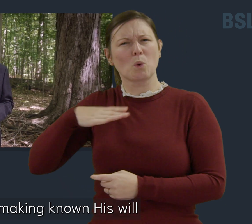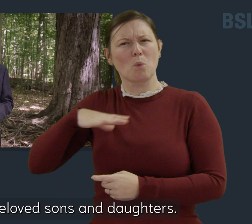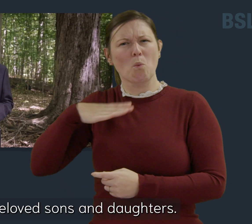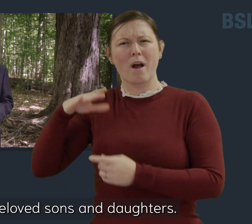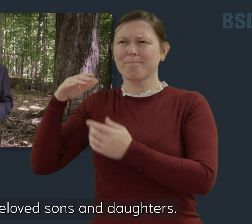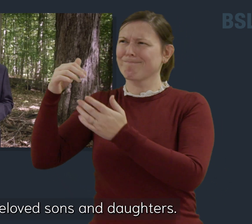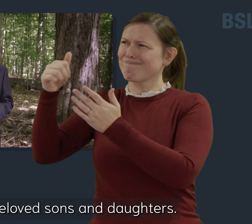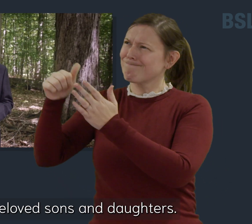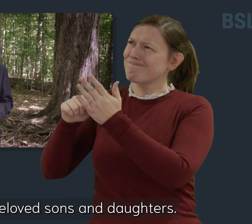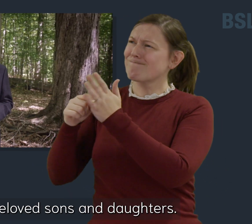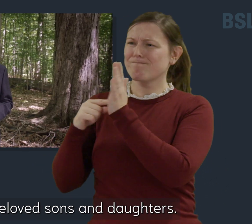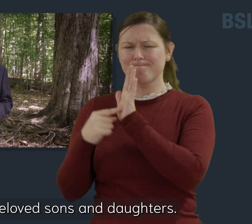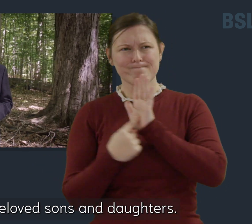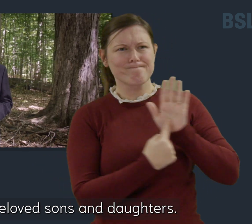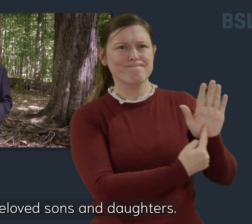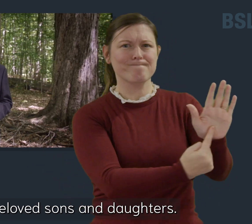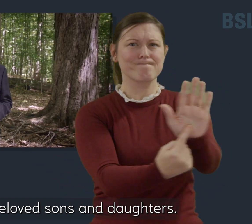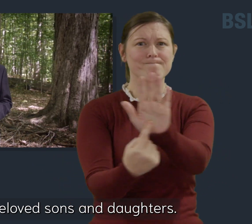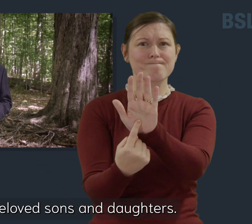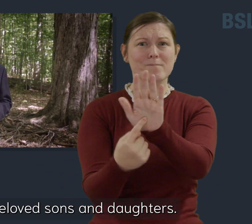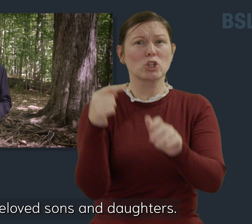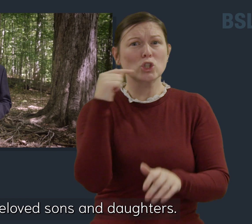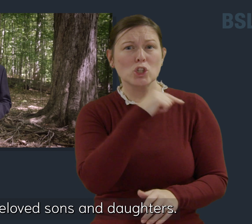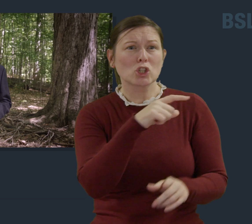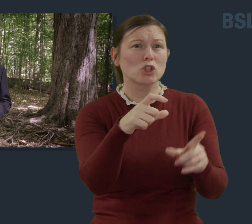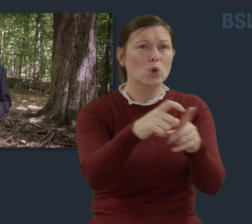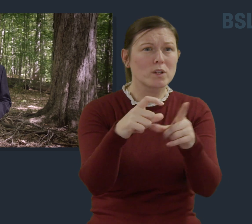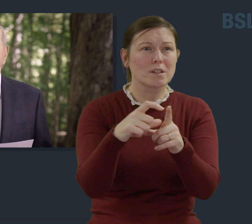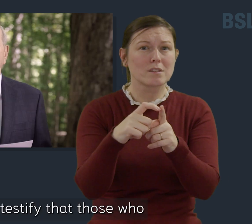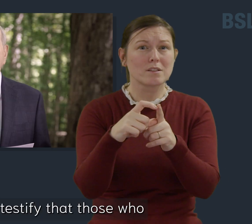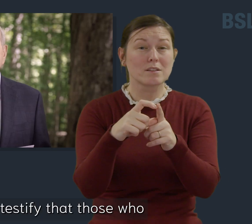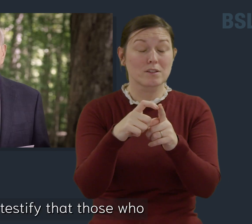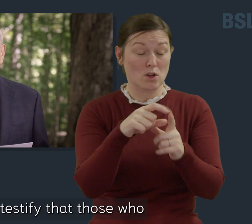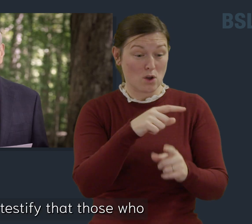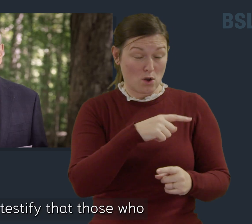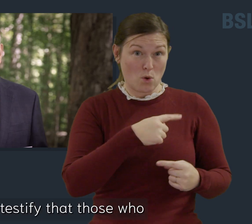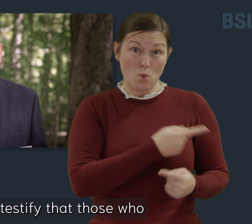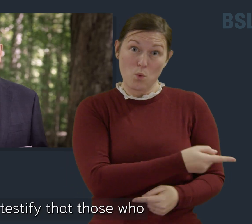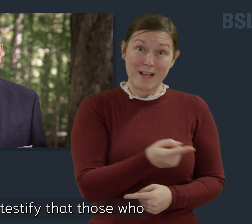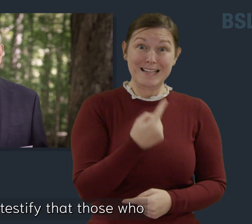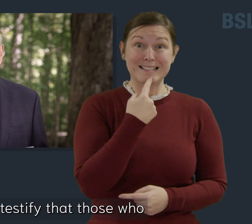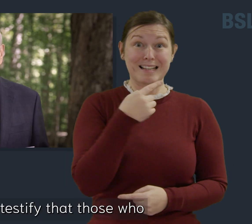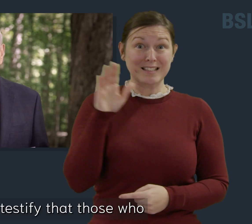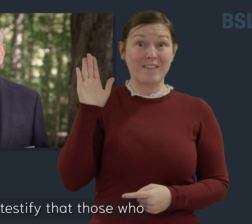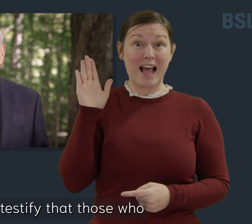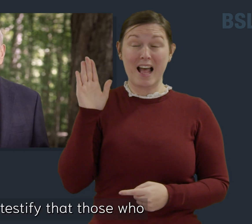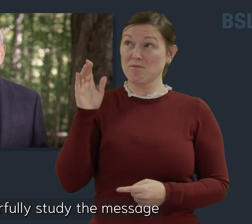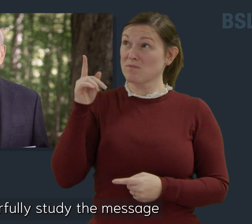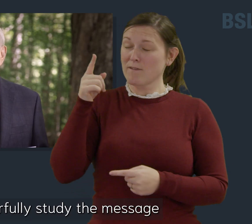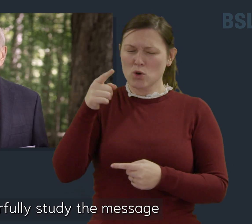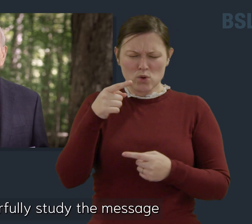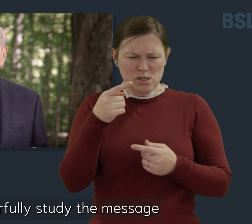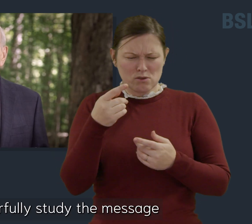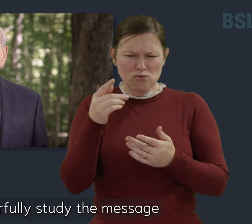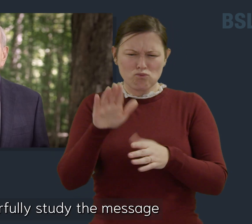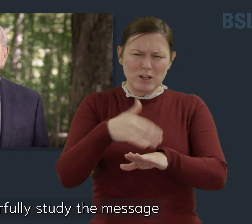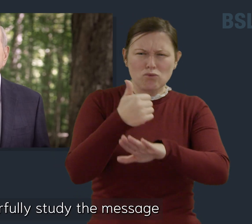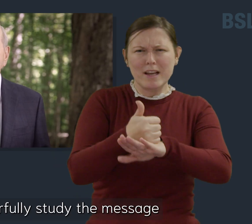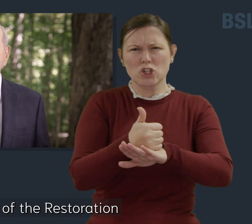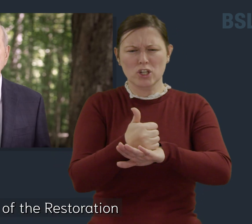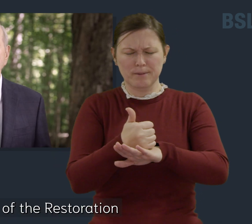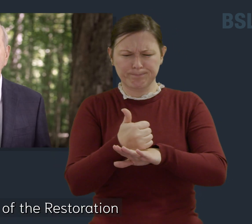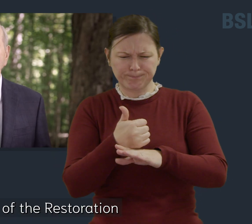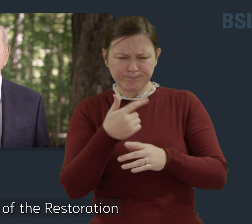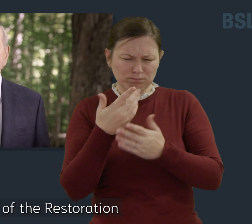his will for his beloved sons and daughters. We testify that those who prayerfully study